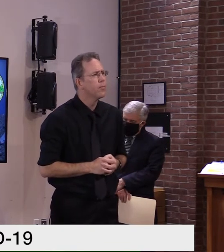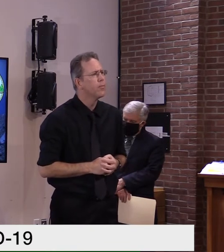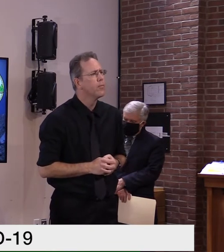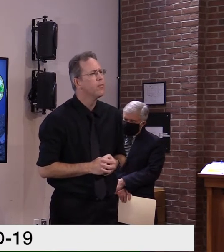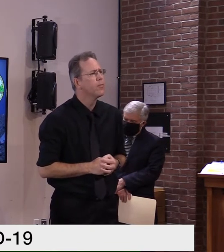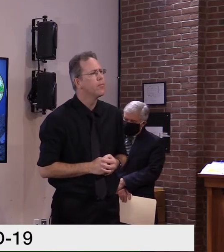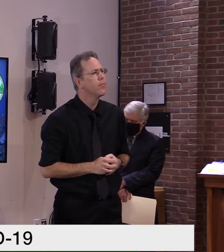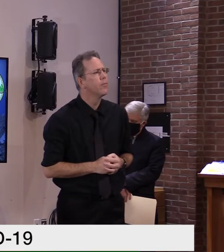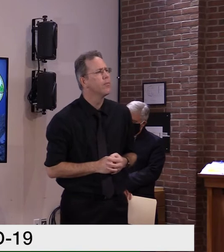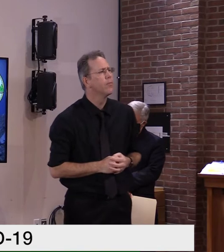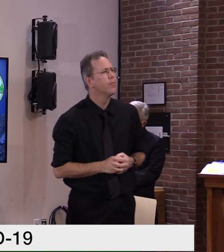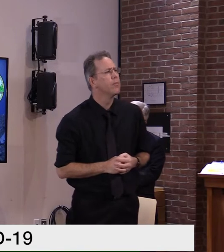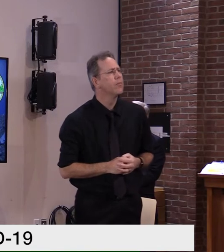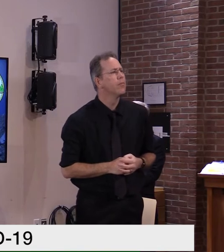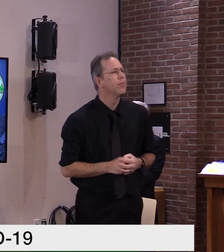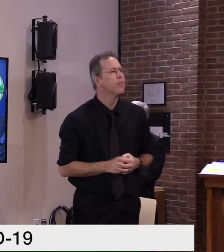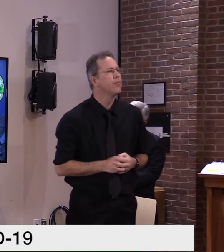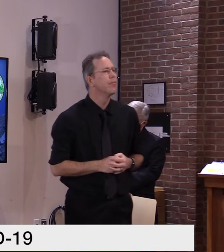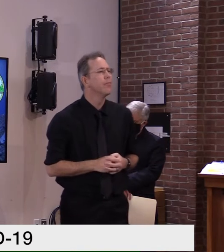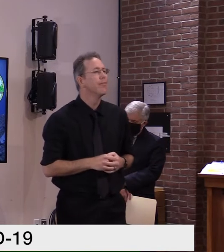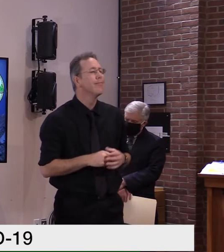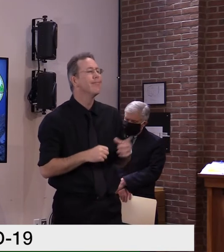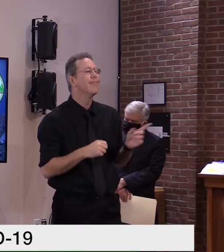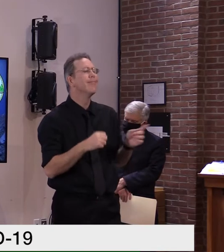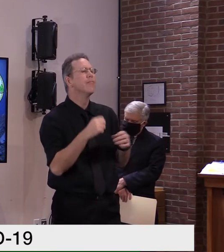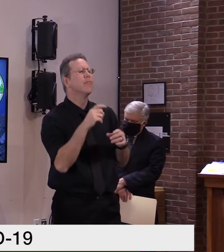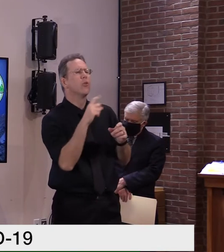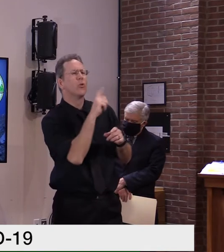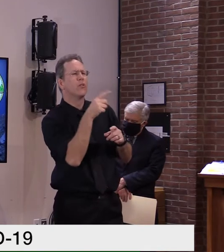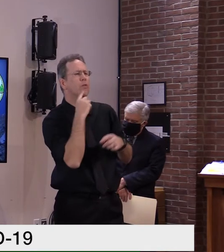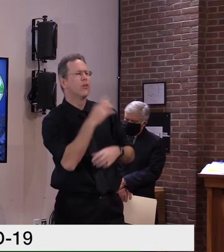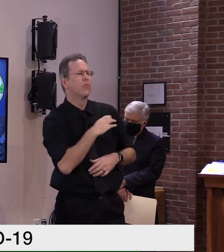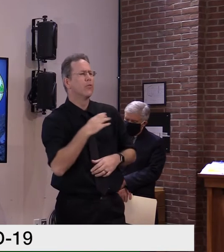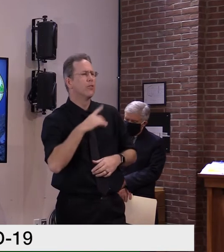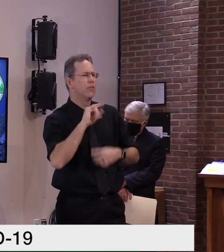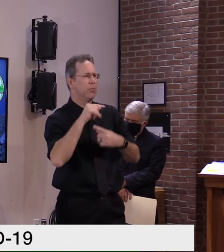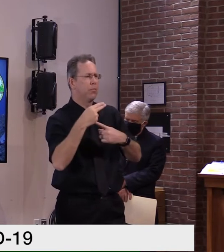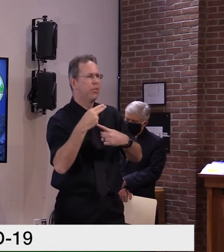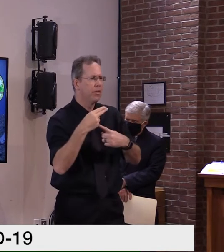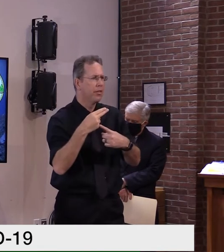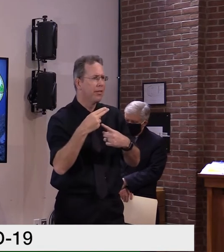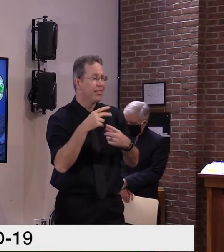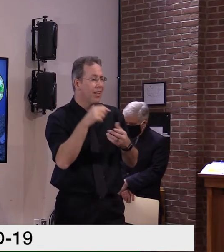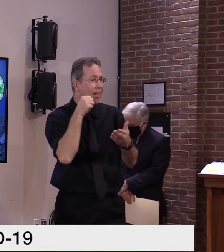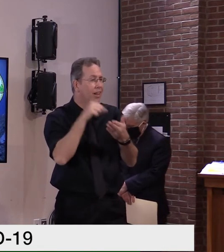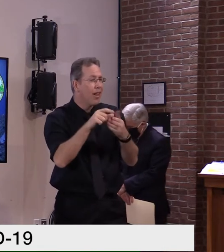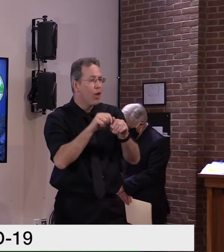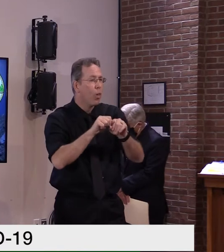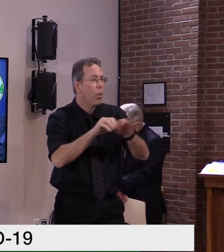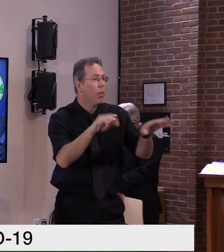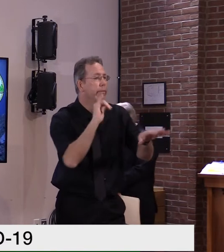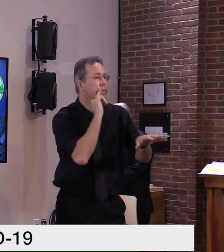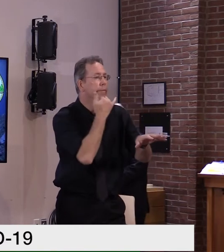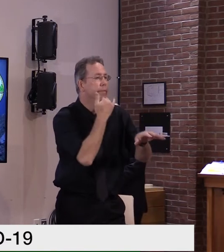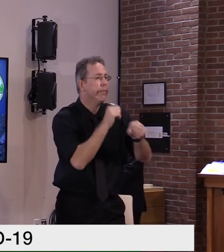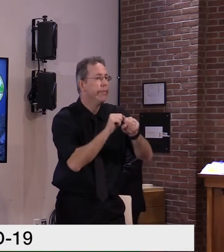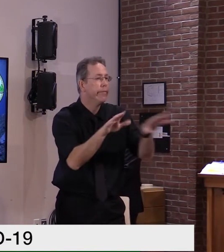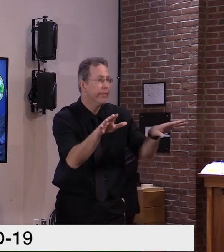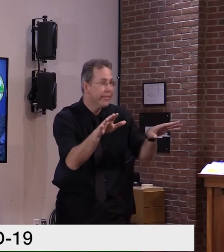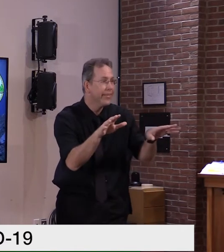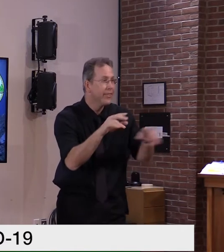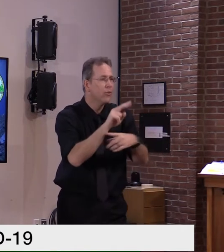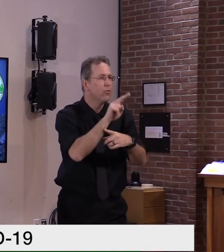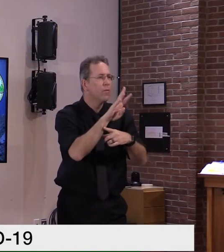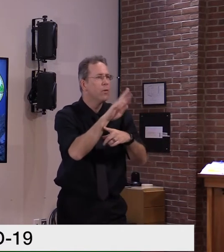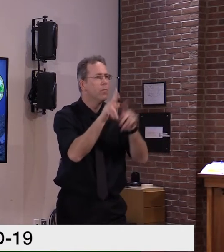was no indication of when Vermont specifically learned about the problem. I know you gave sort of a timetable, and maybe